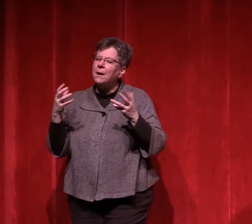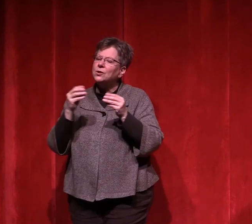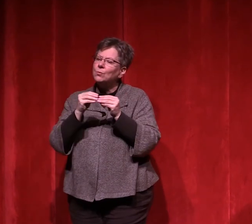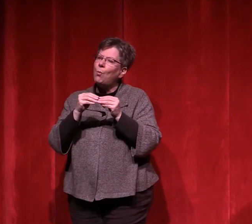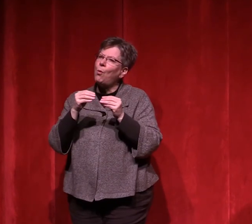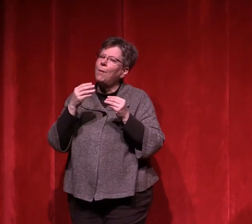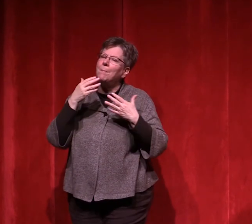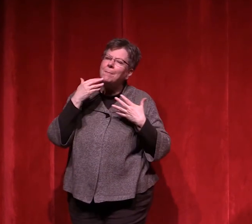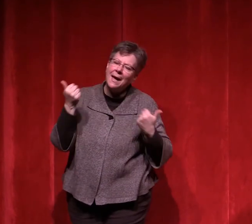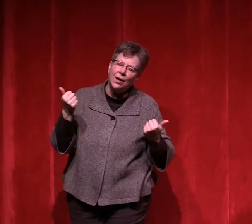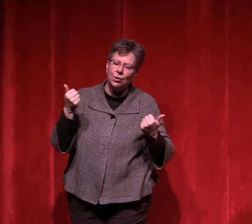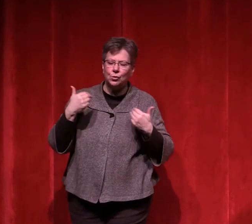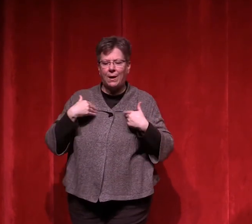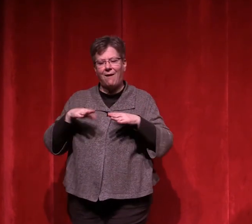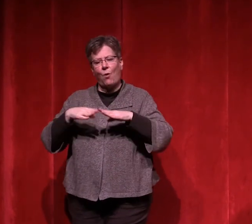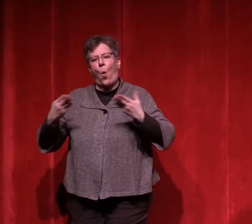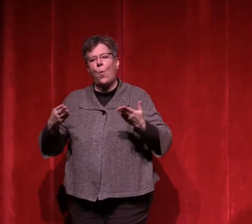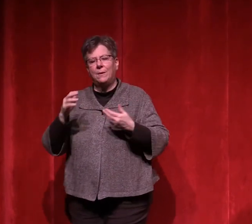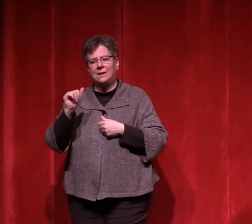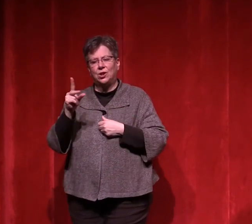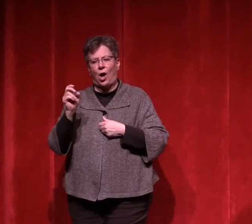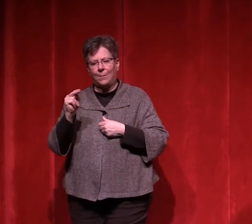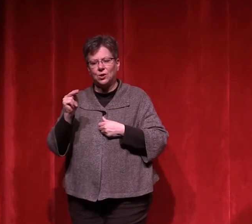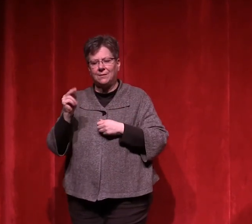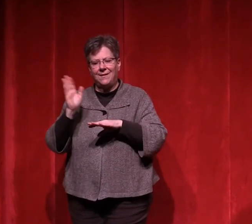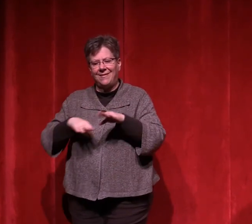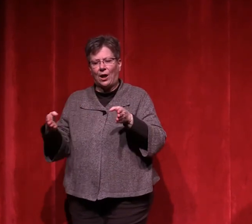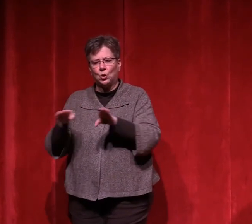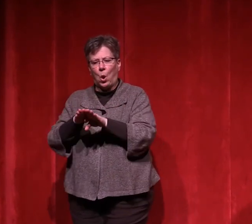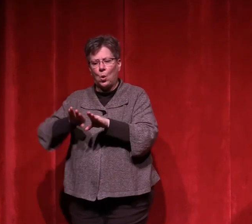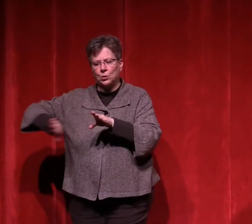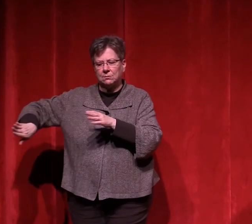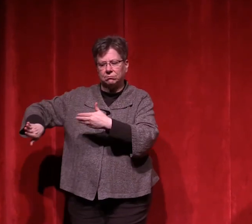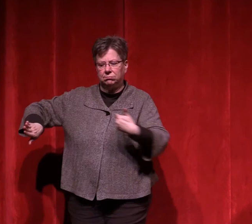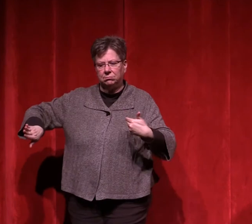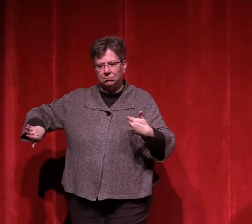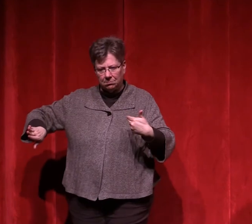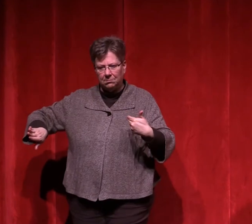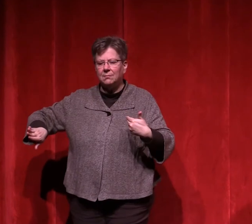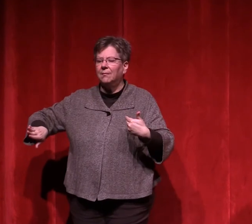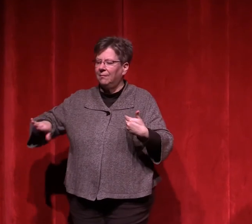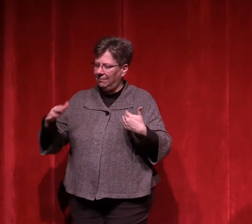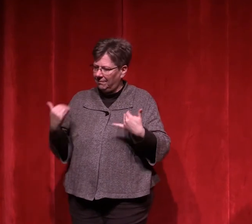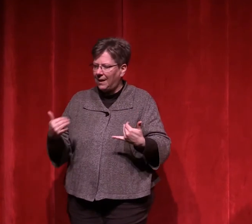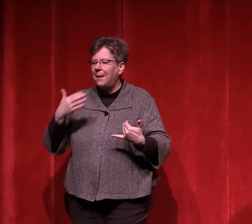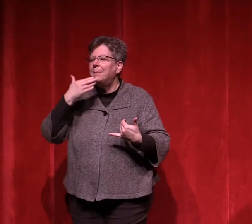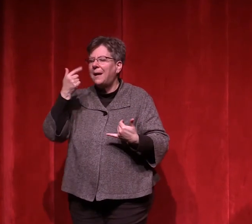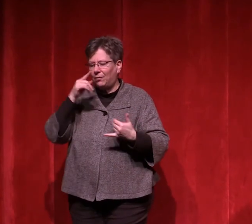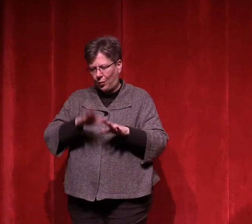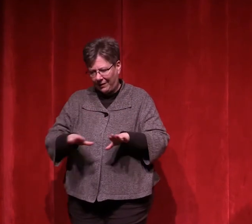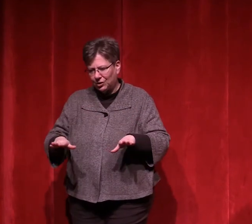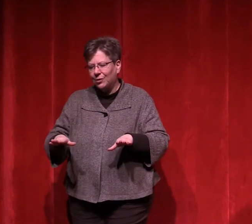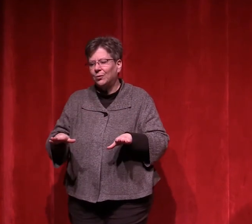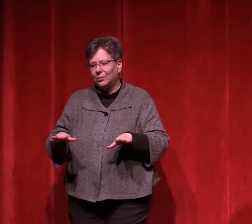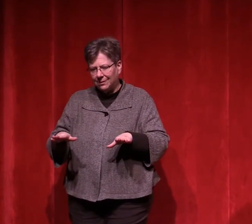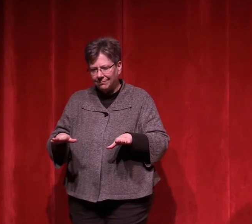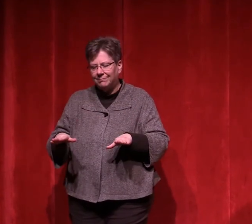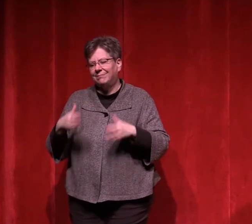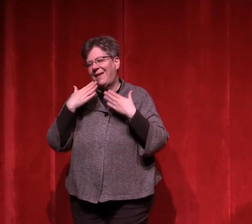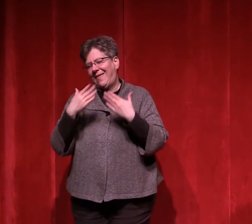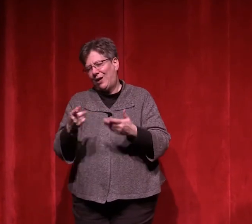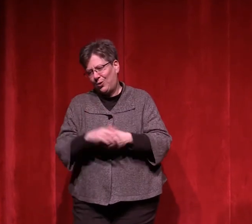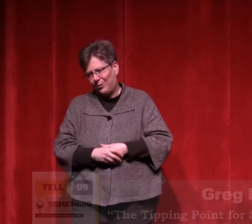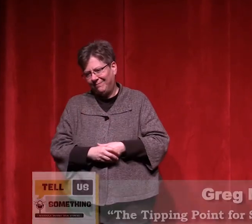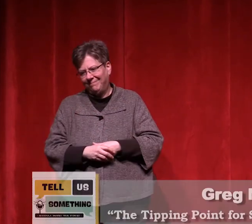human to have open adoptions. And for all the ups and downs, it's better to see the roadmap and better for children's identity. Thank